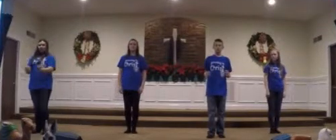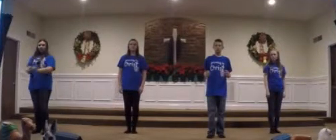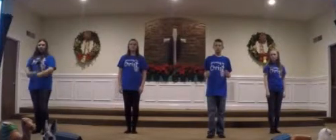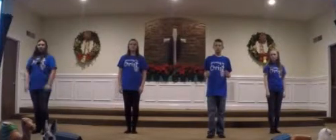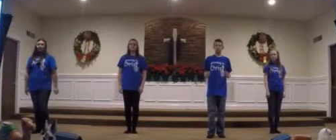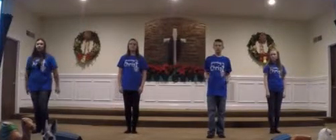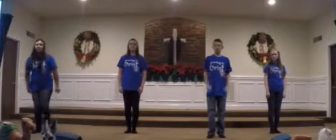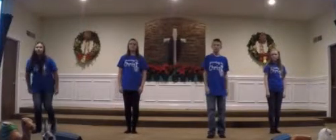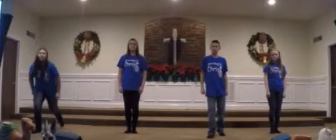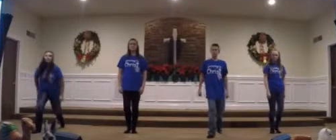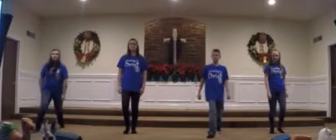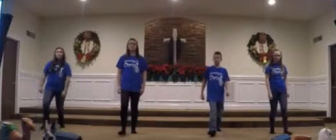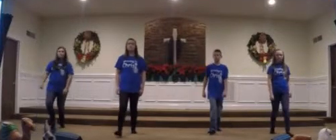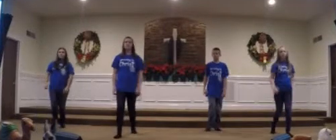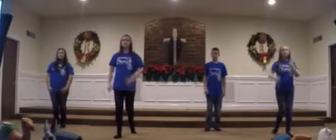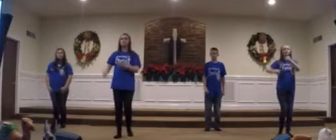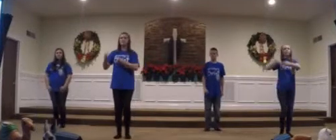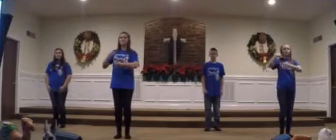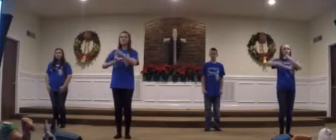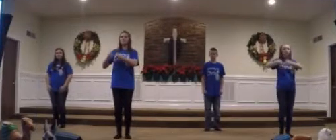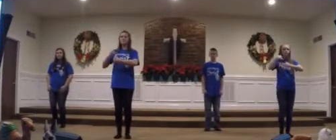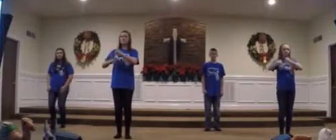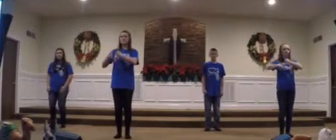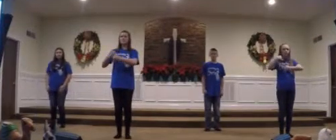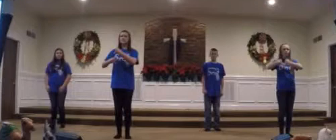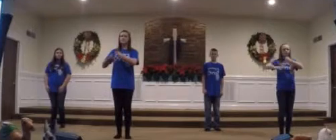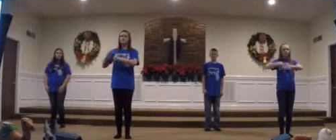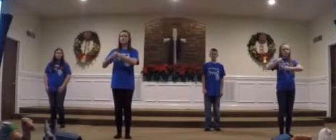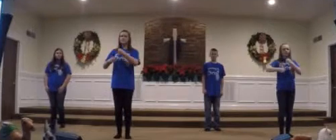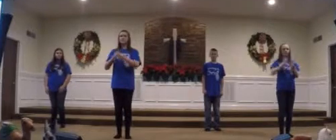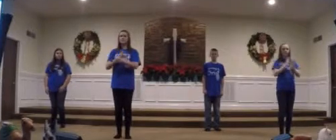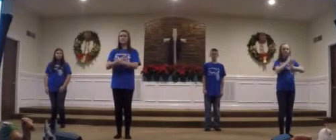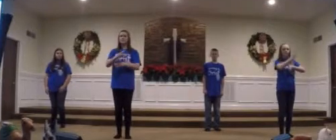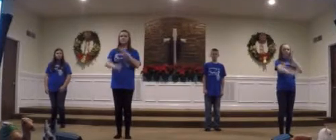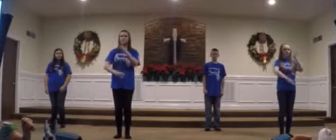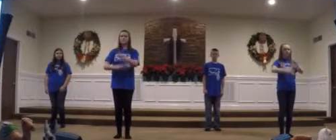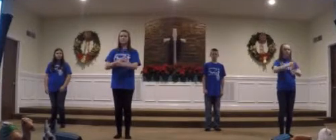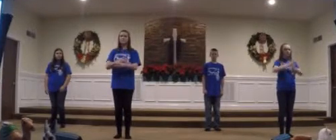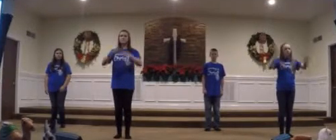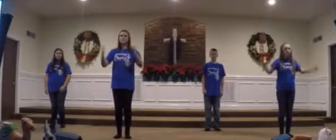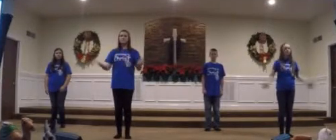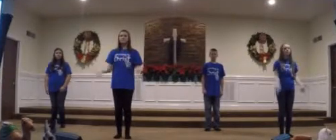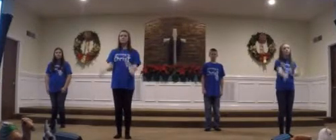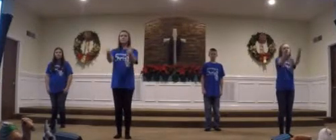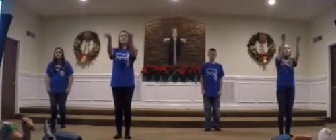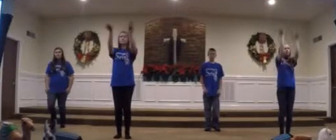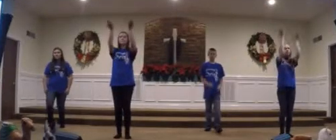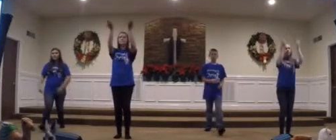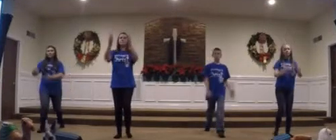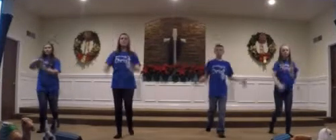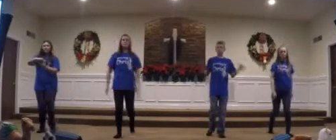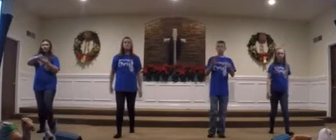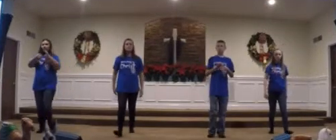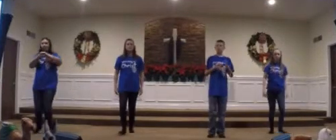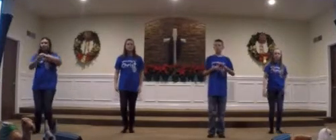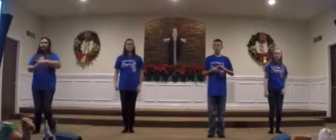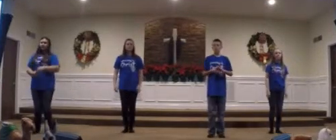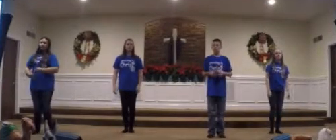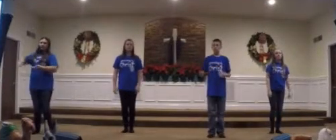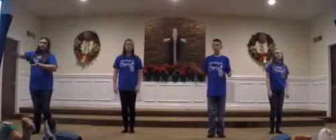Reckon sight Joyful of ye nations rise Join the triumph